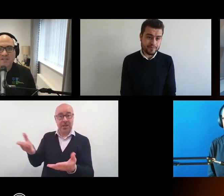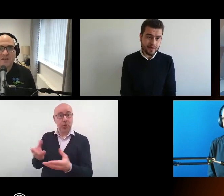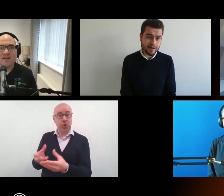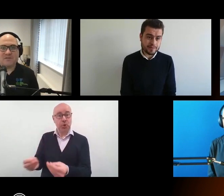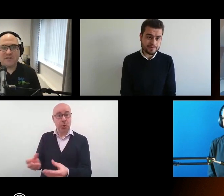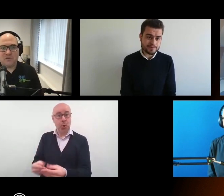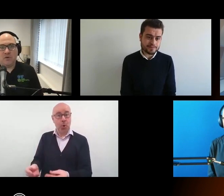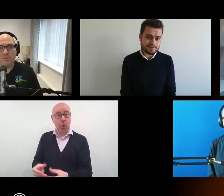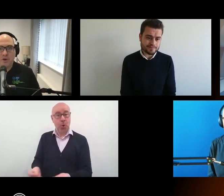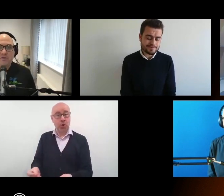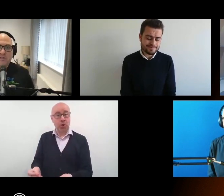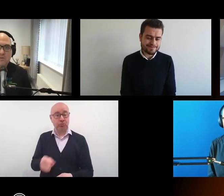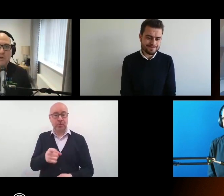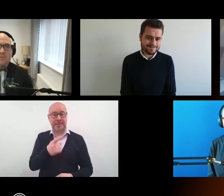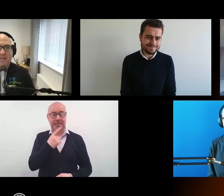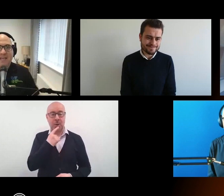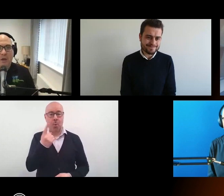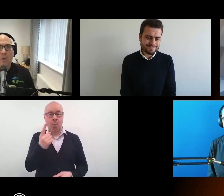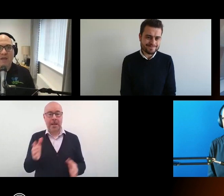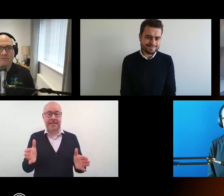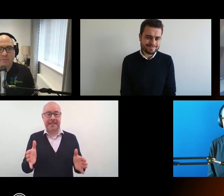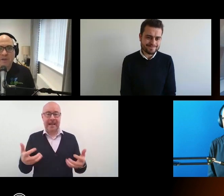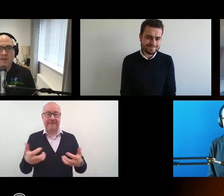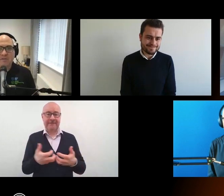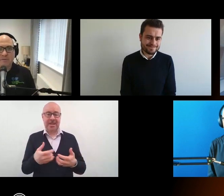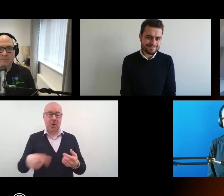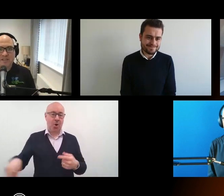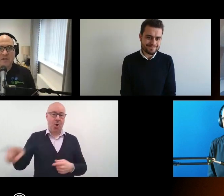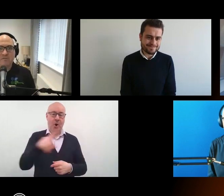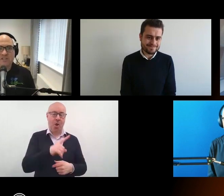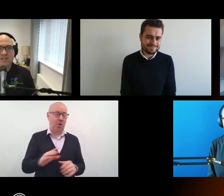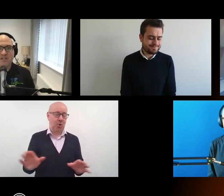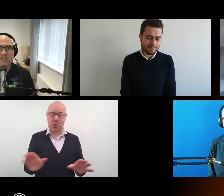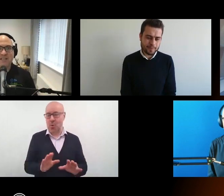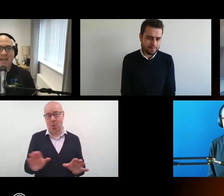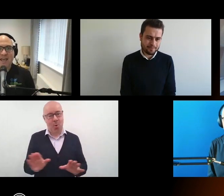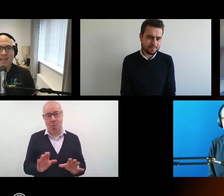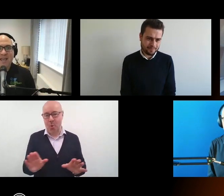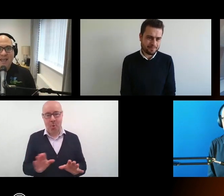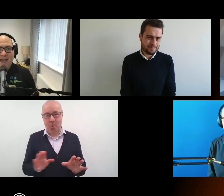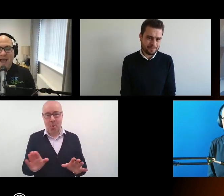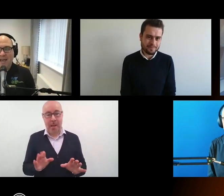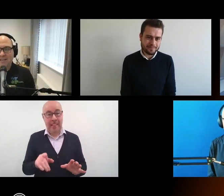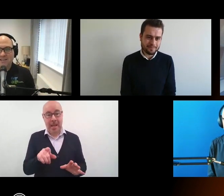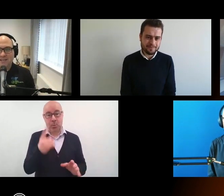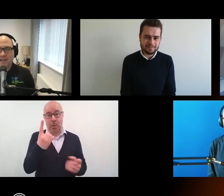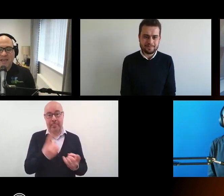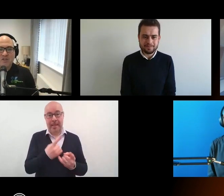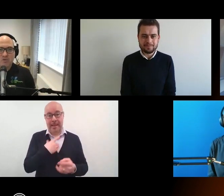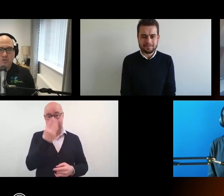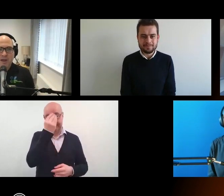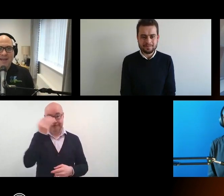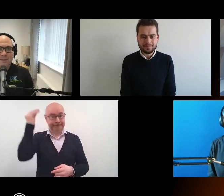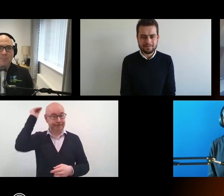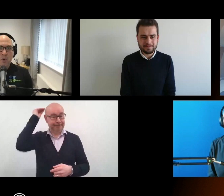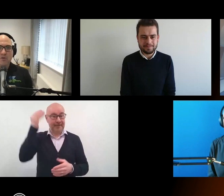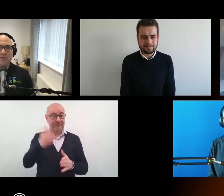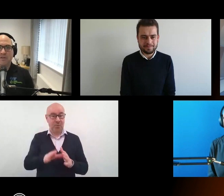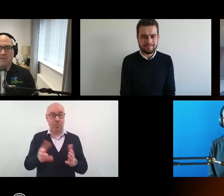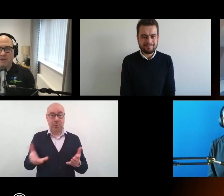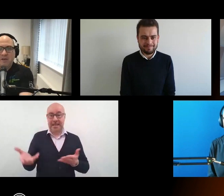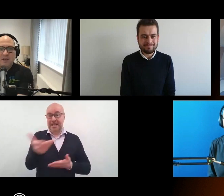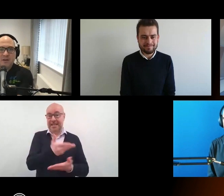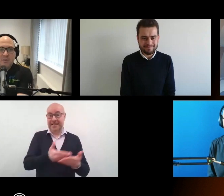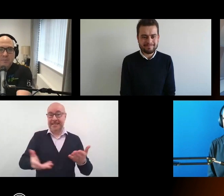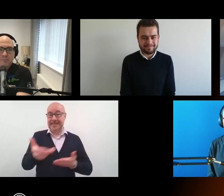a one-size-fits-all approach, is what I'm taking away from this conversation today. No, absolutely. It's really